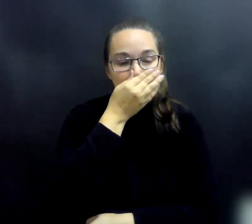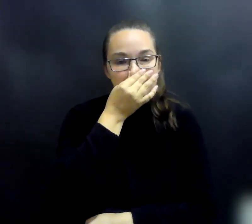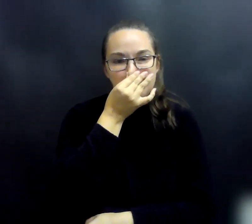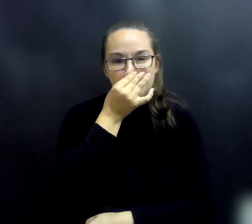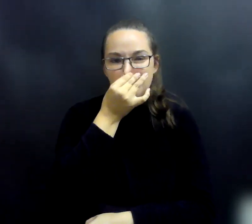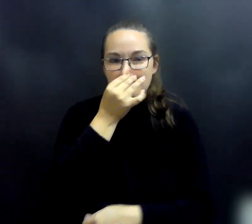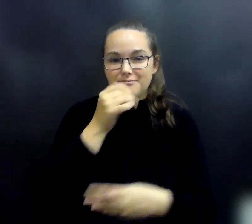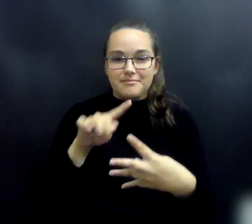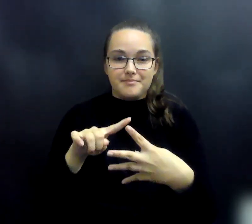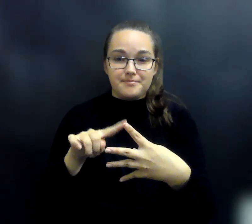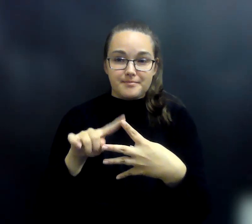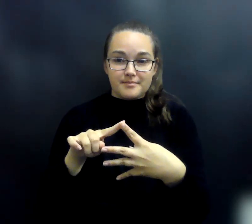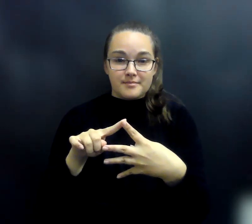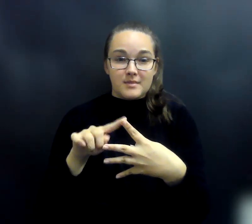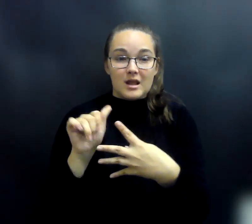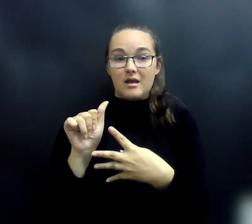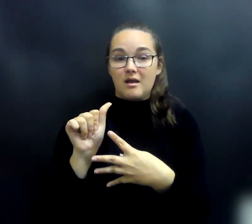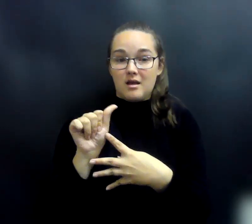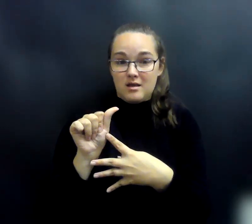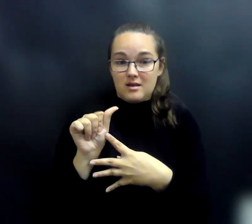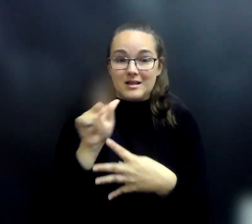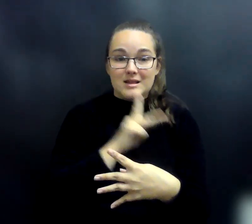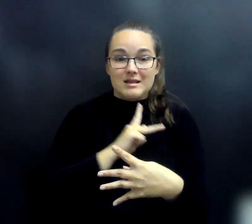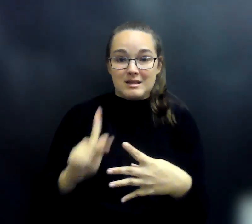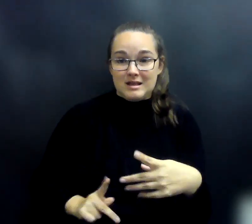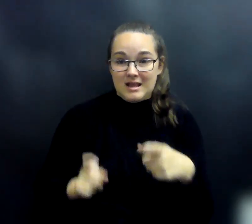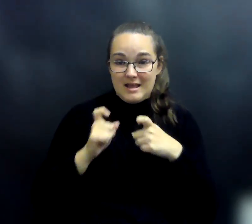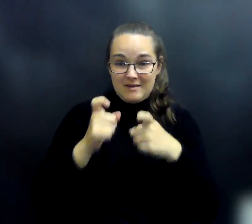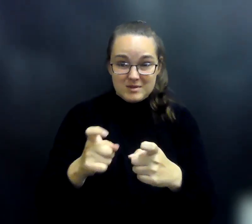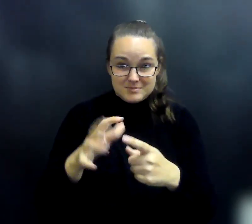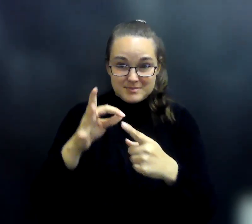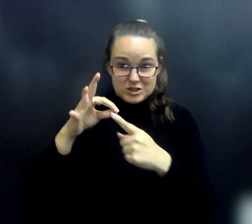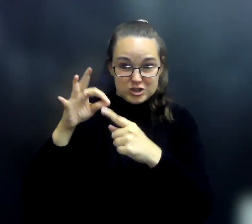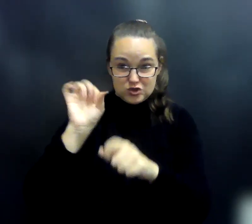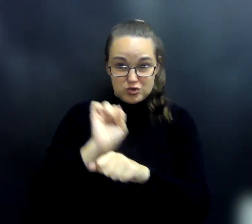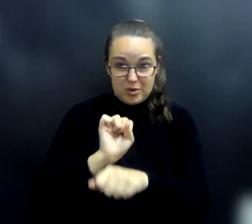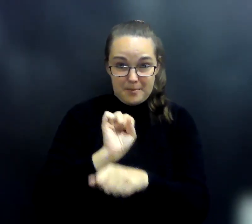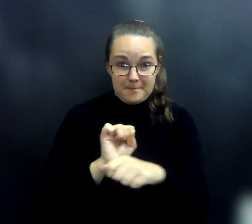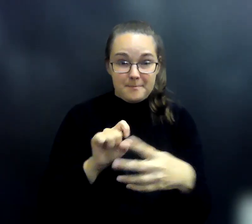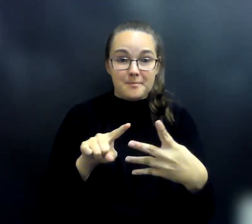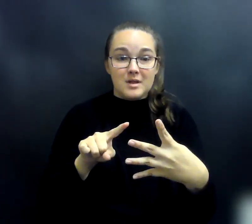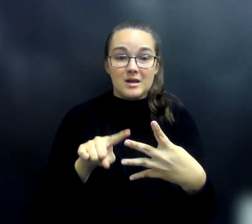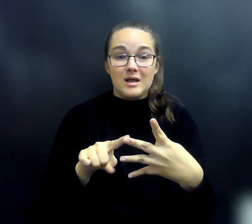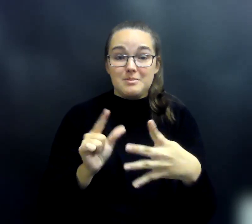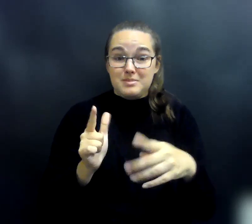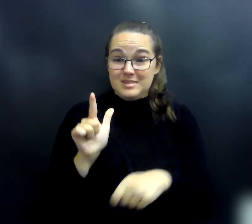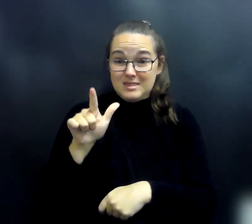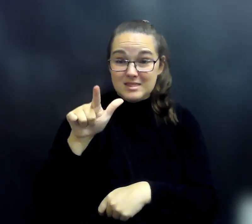After William discovered a planet, A, the king gave him a special job. B, he later learned it